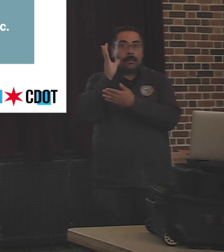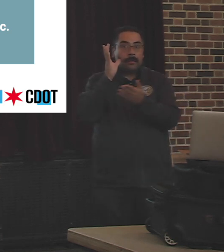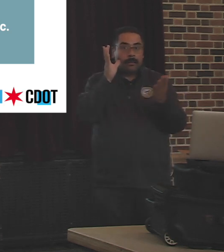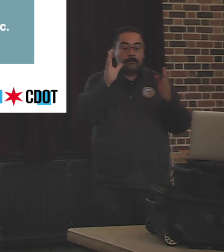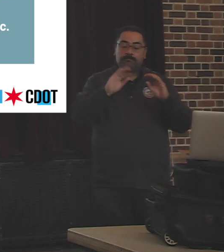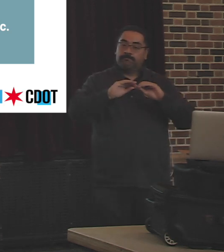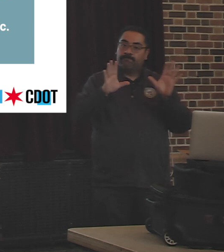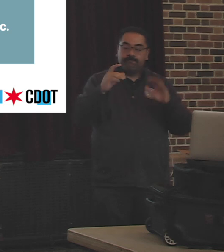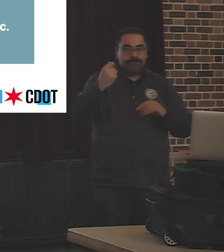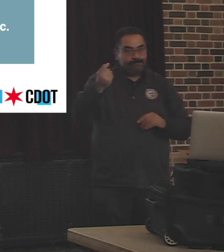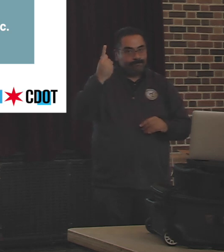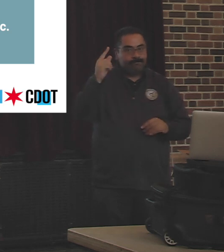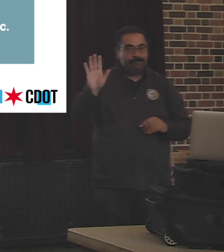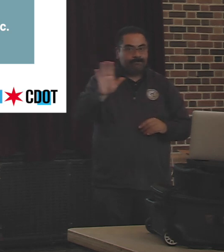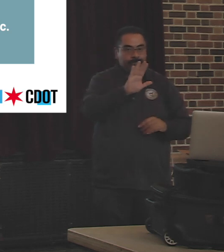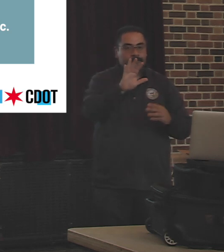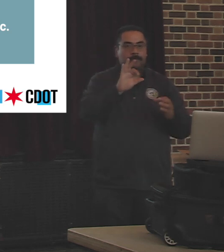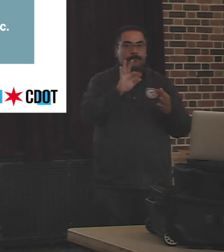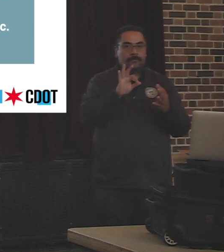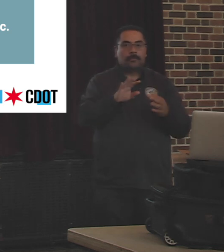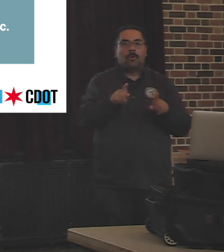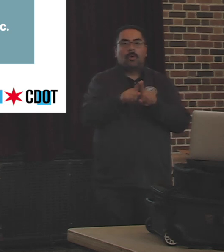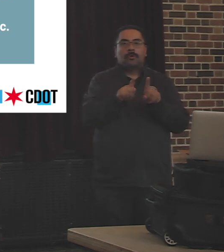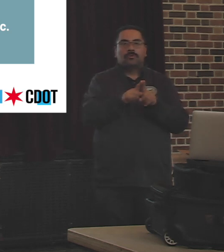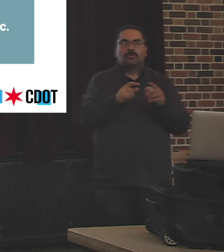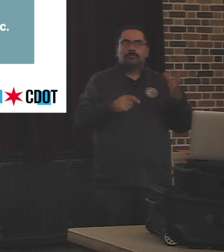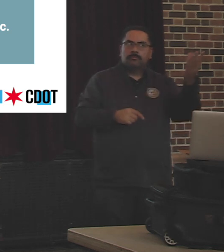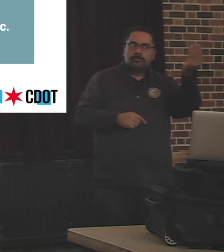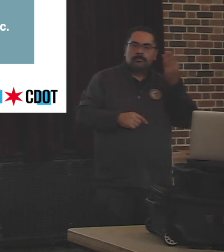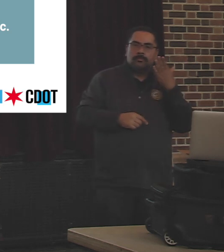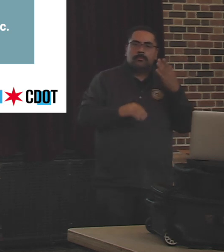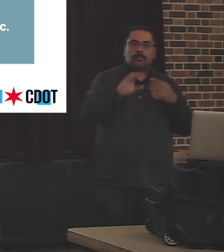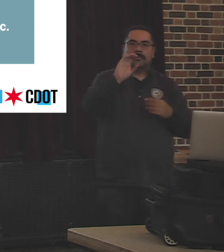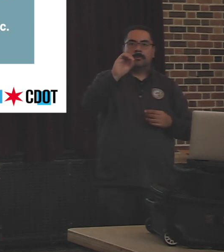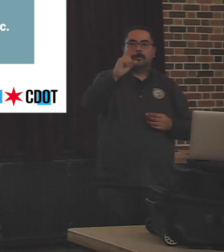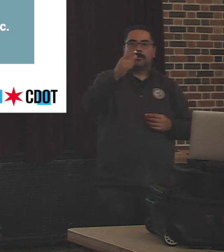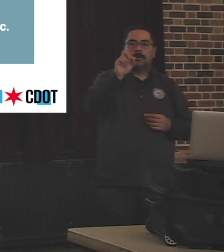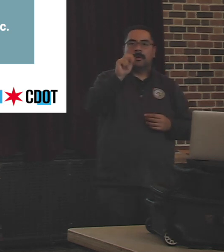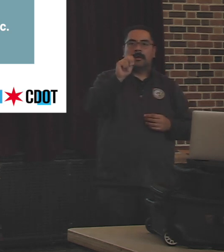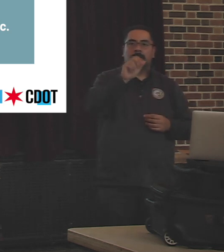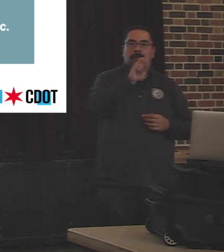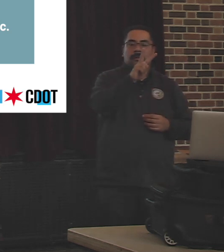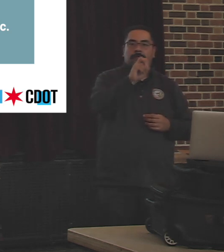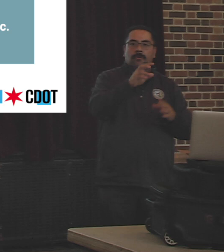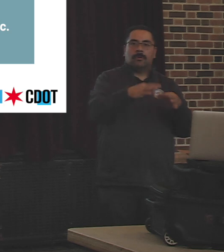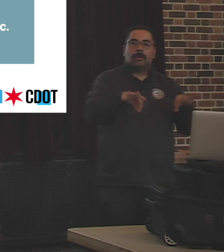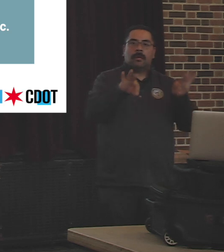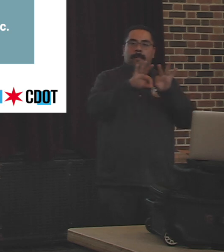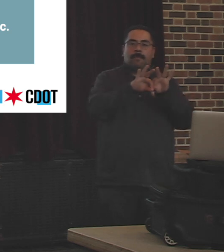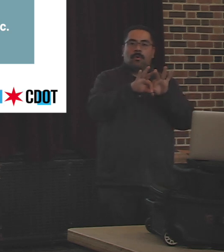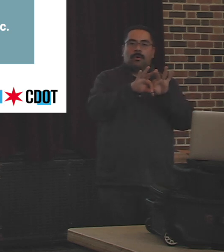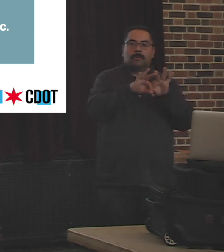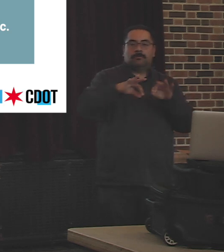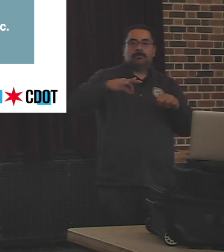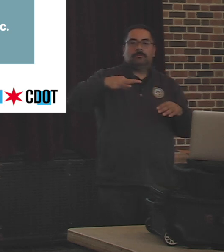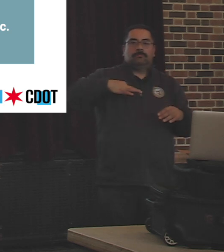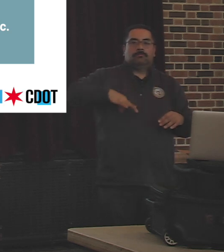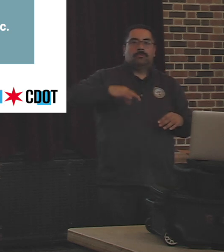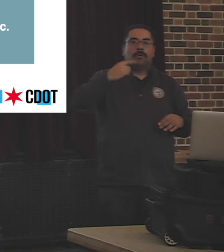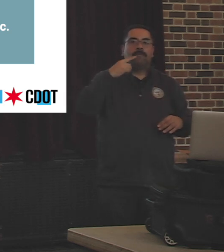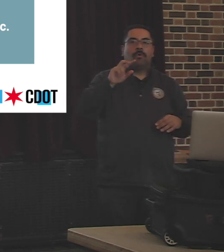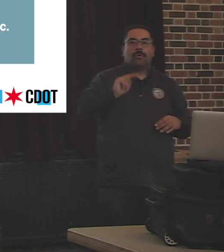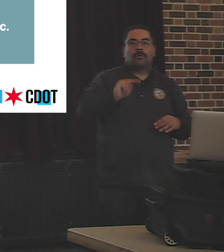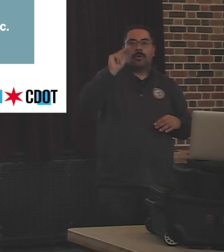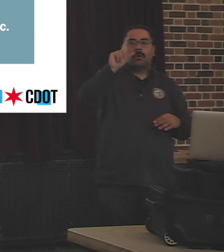clear. We also have been hearing that Ogden Avenue is an important asset for North Lawndale. It not